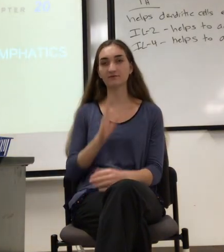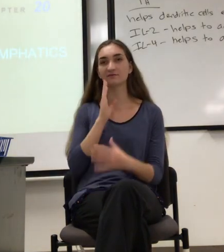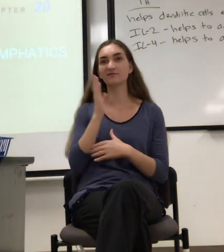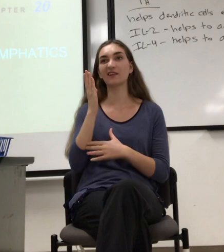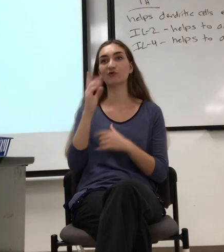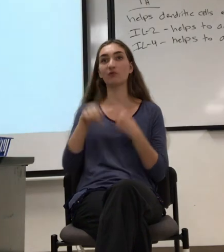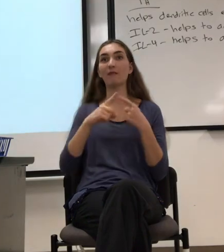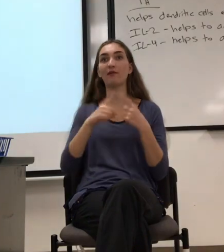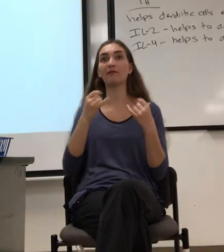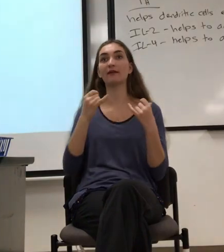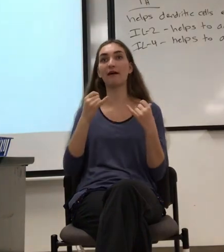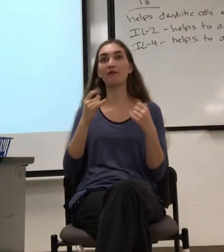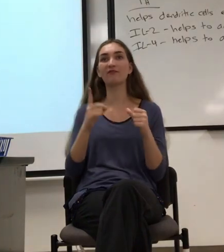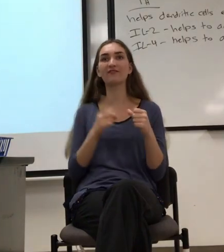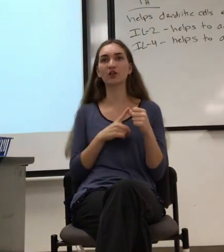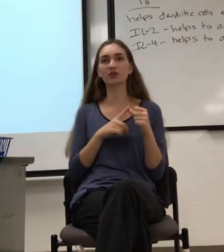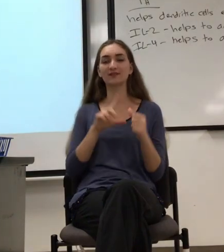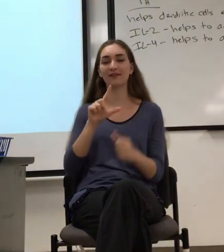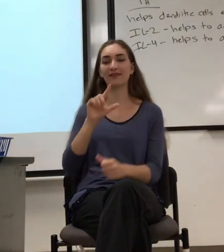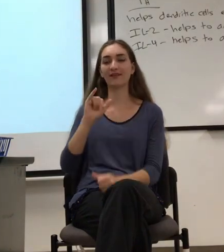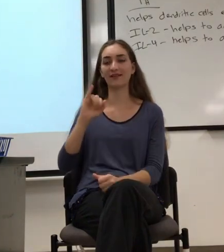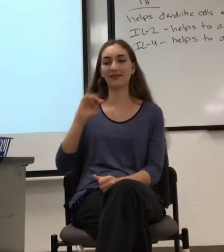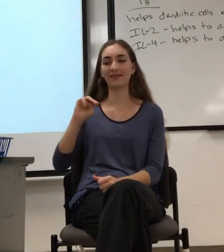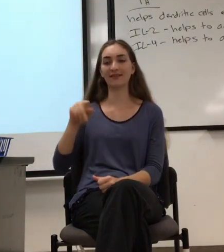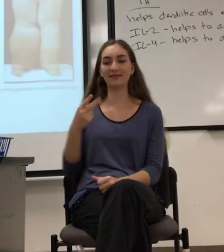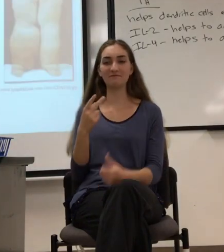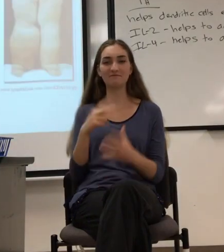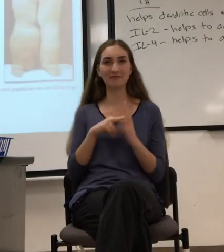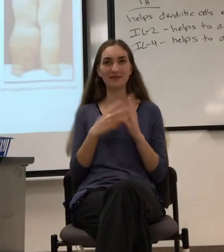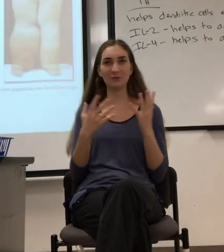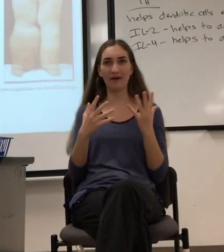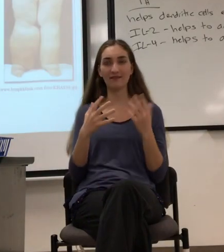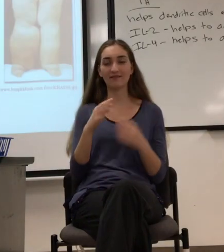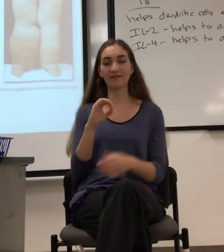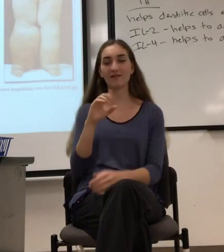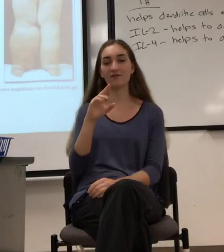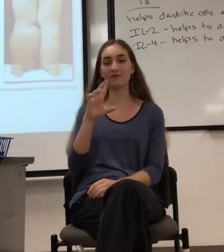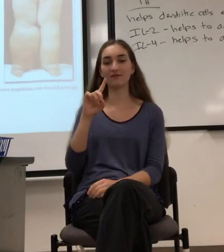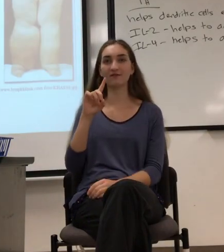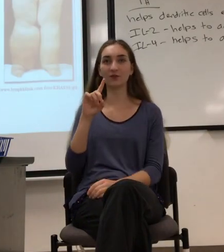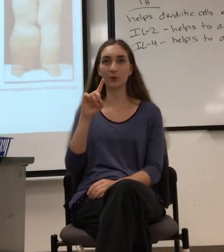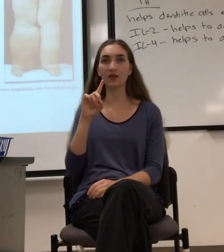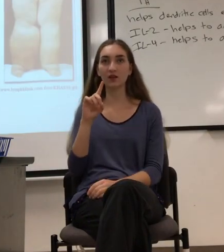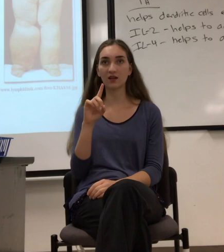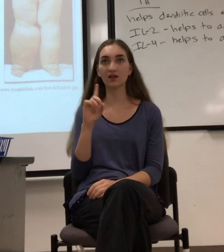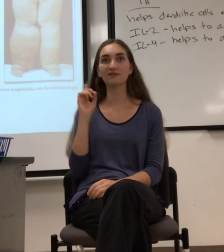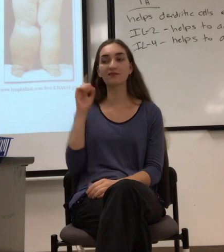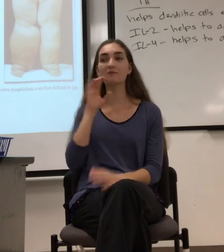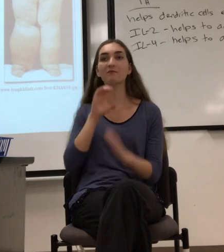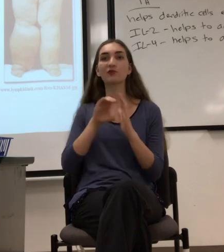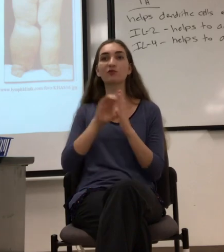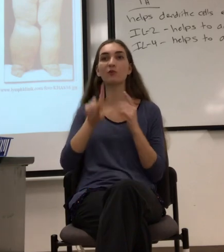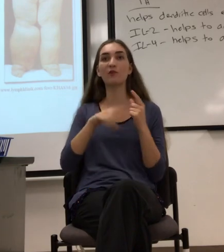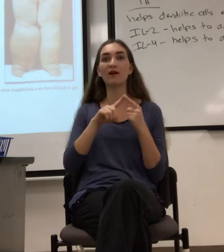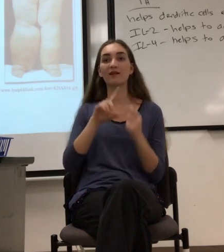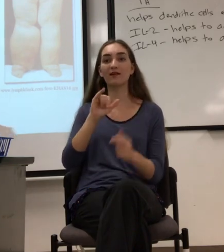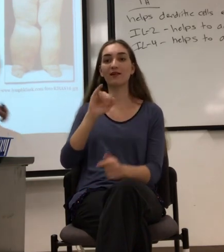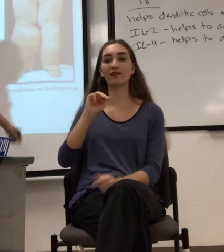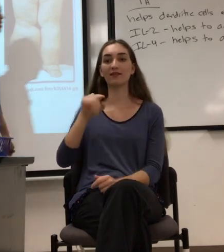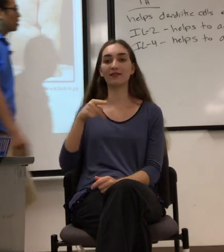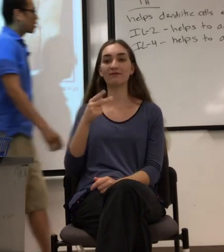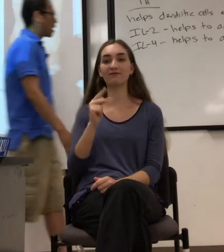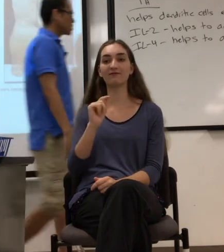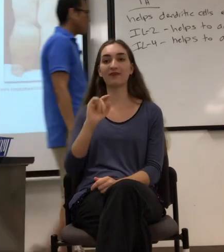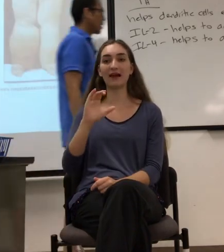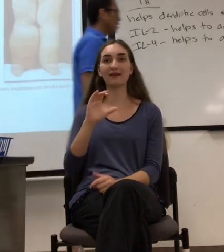First of all, what is lymph? It's fluid. Here's a picture of when lymphatics fail. That's elephantitis,